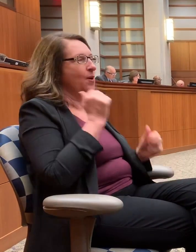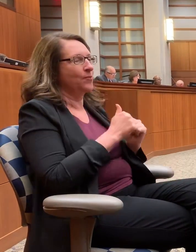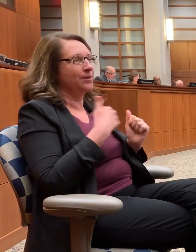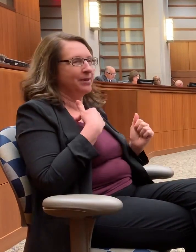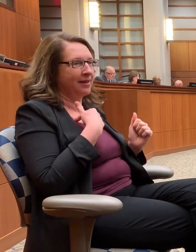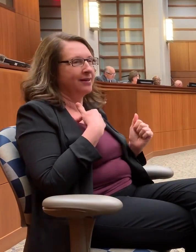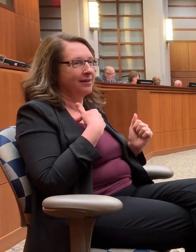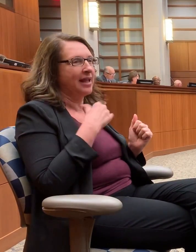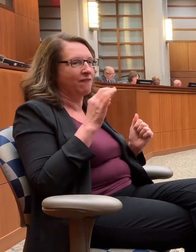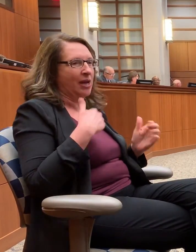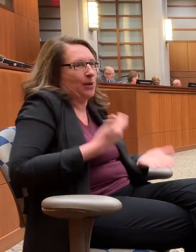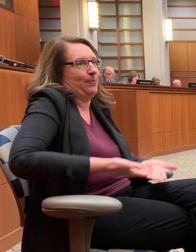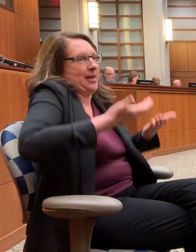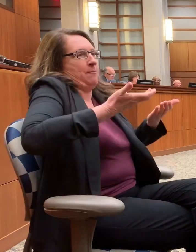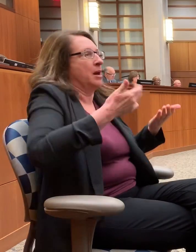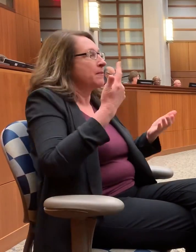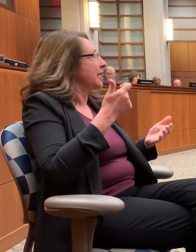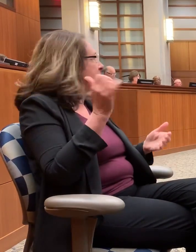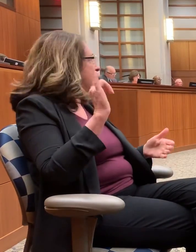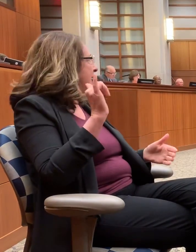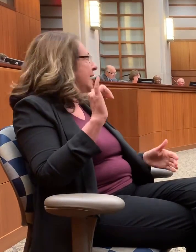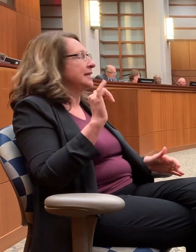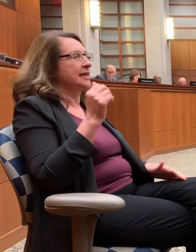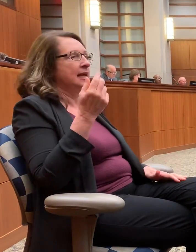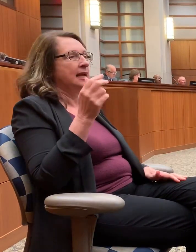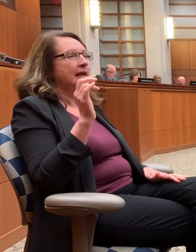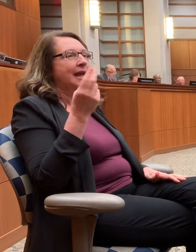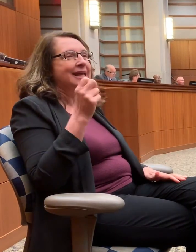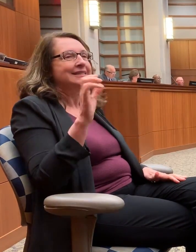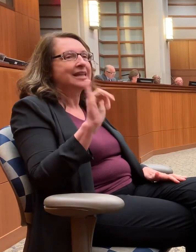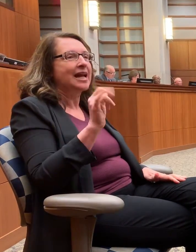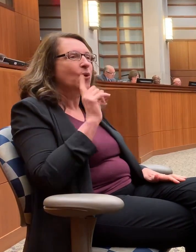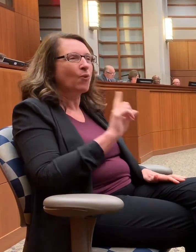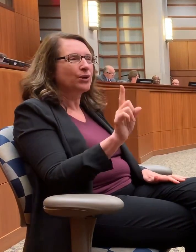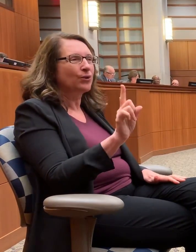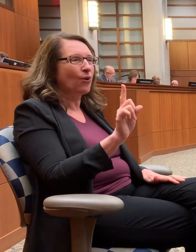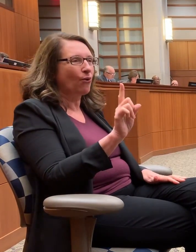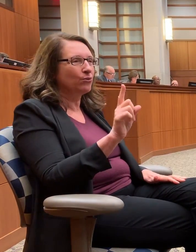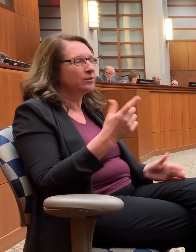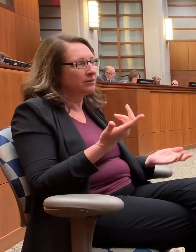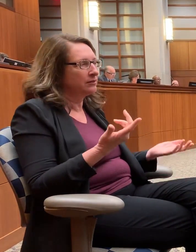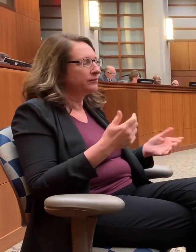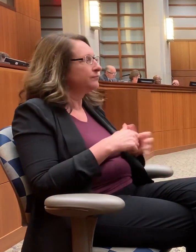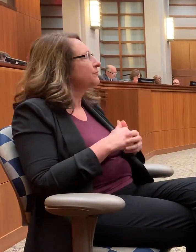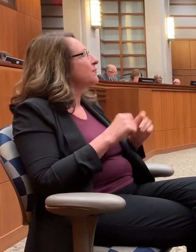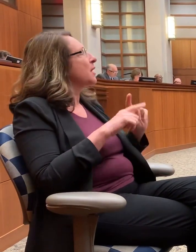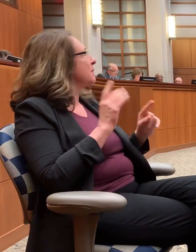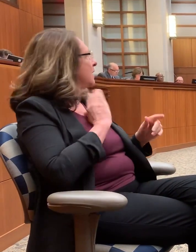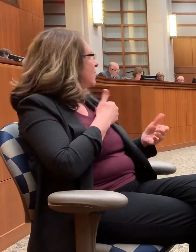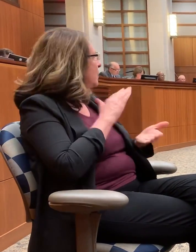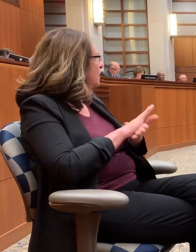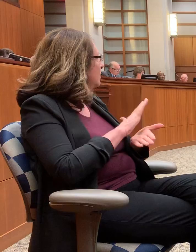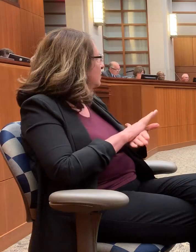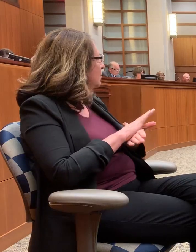me. Because he's like a 1-year-old. Okay? But our